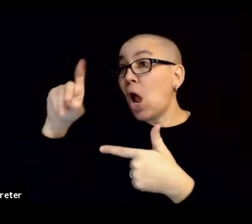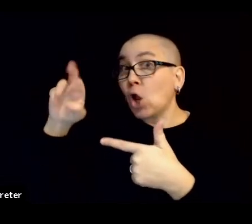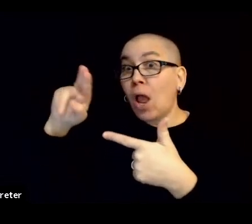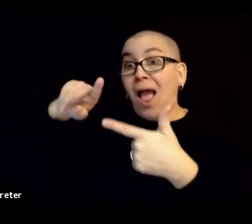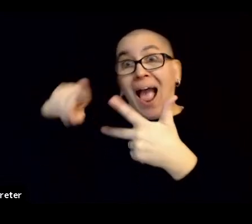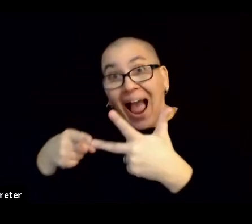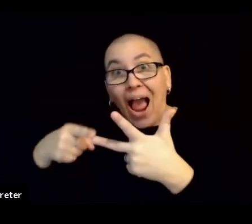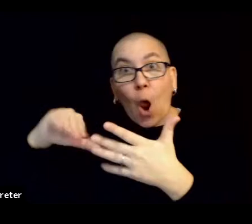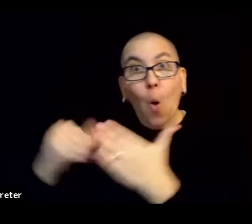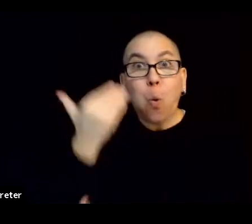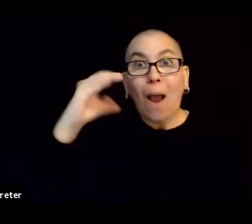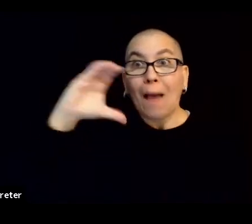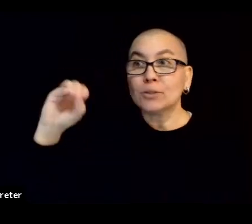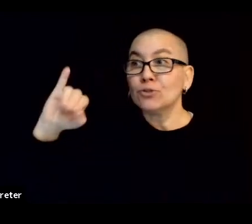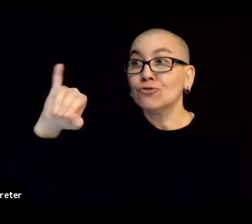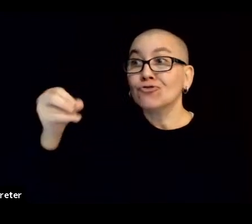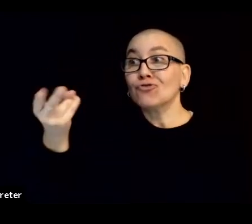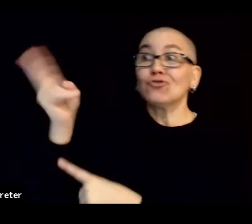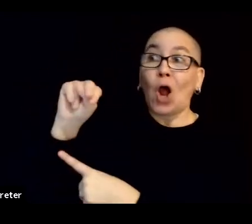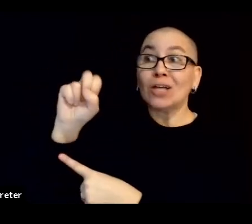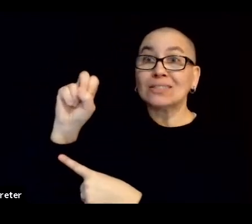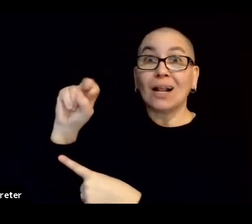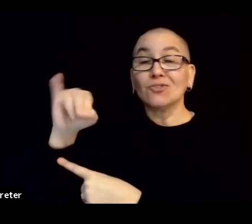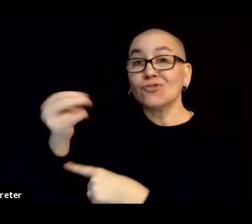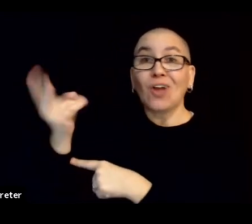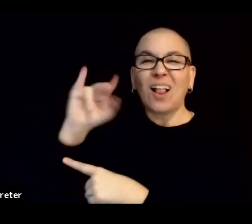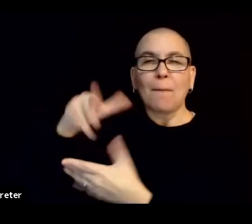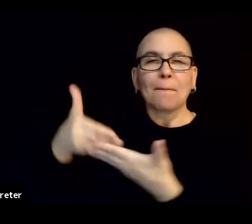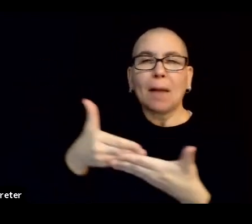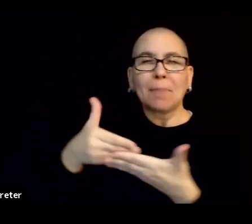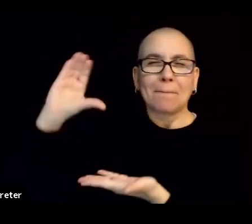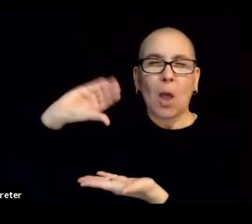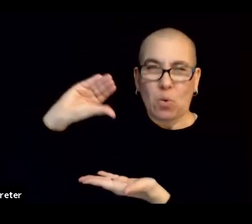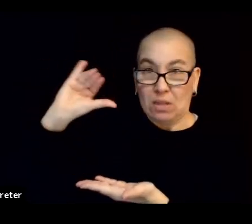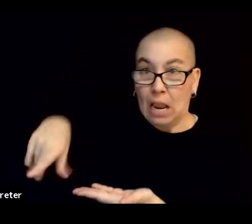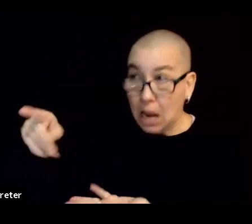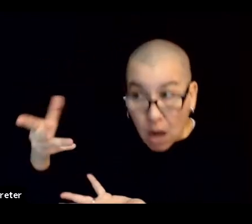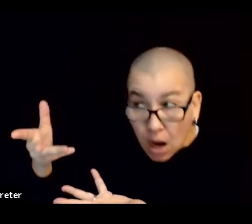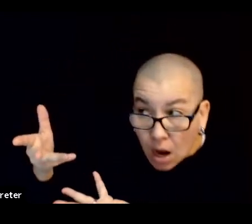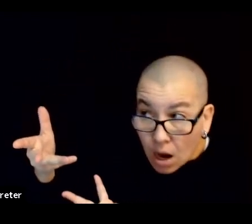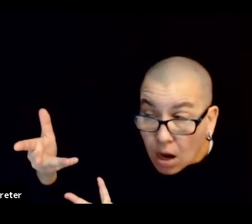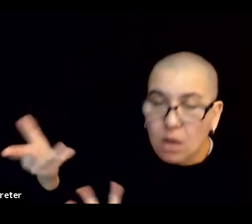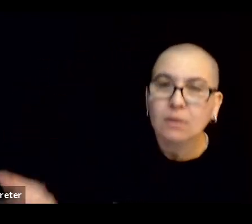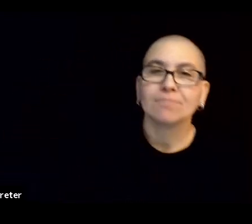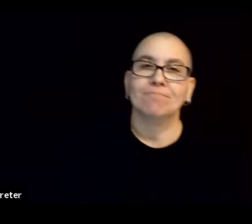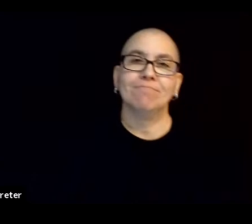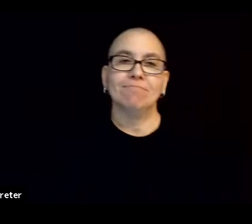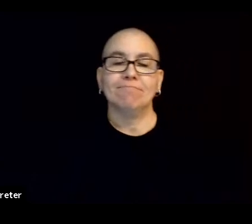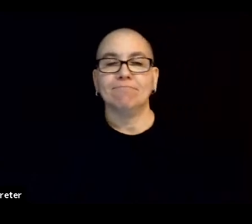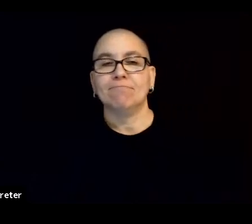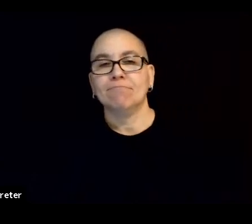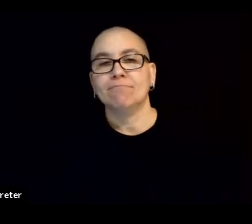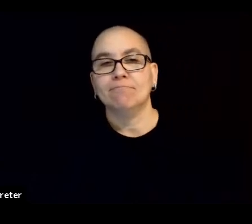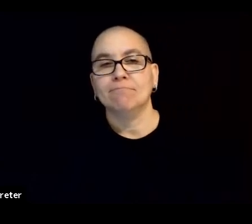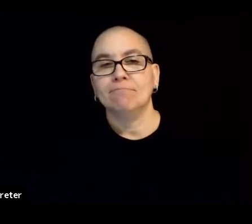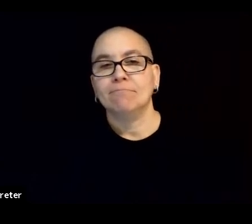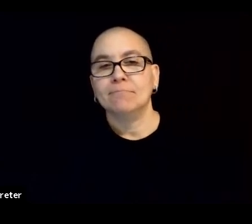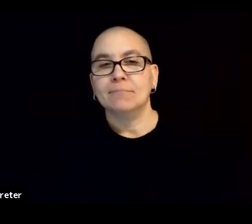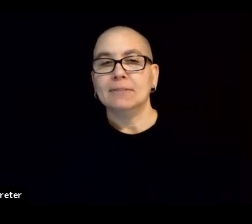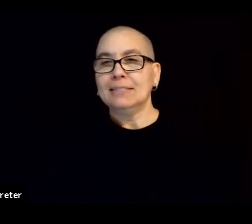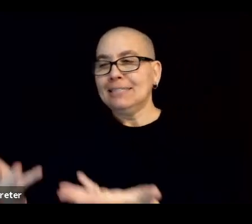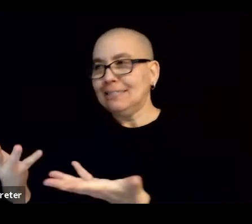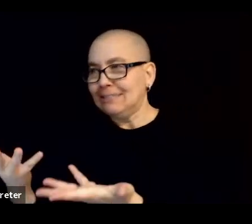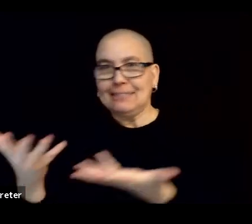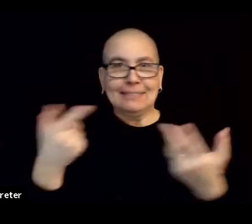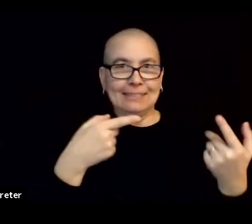Go ahead, Chris. Okay, I was just going to say, from what we've heard from our federal partners